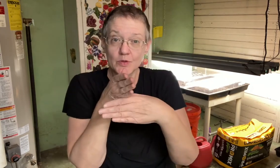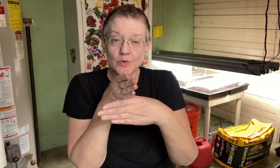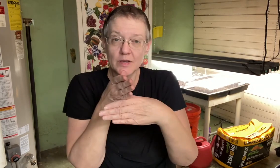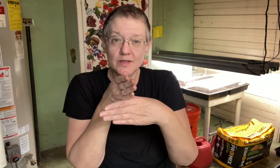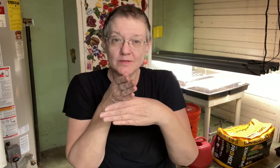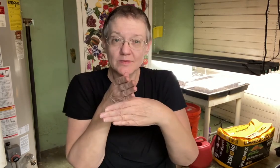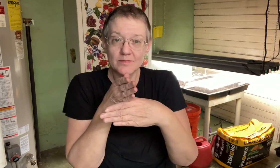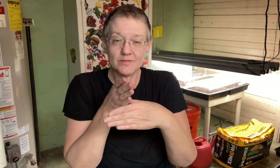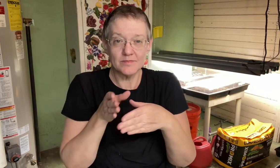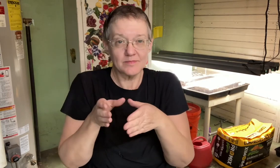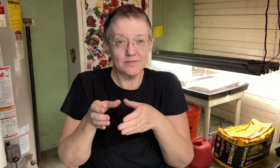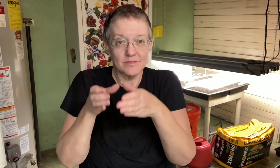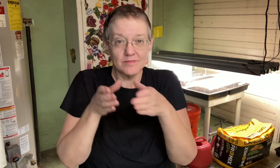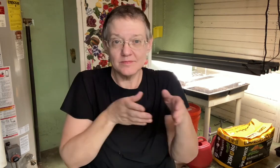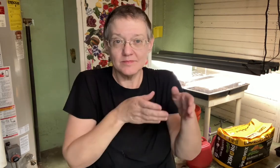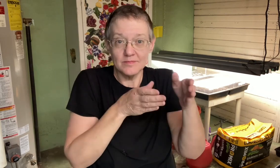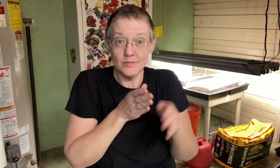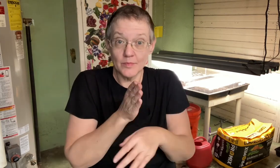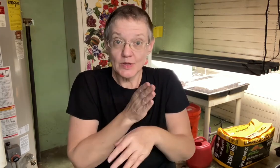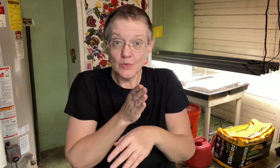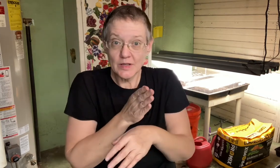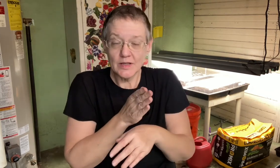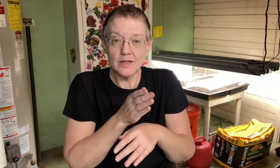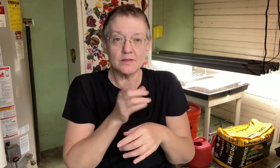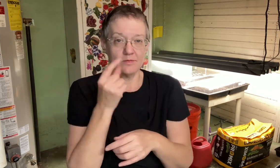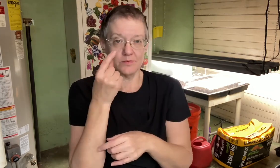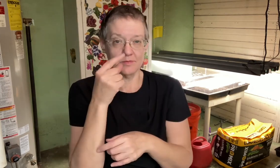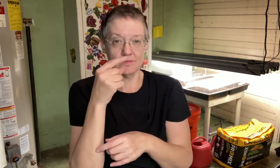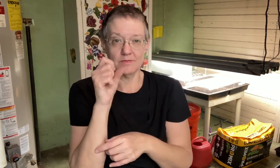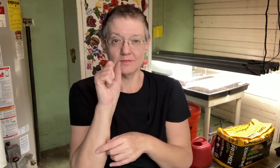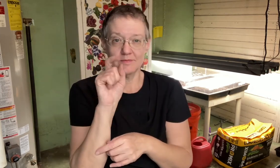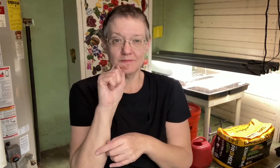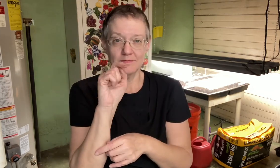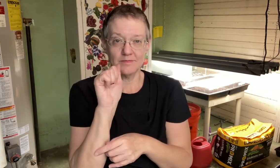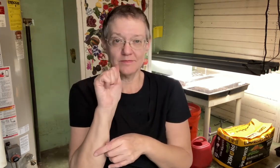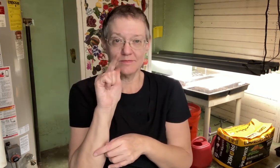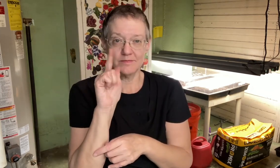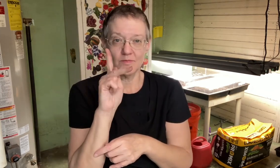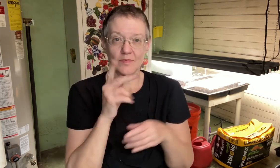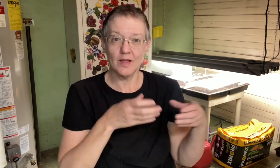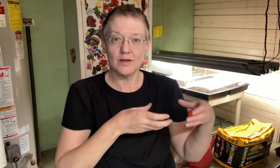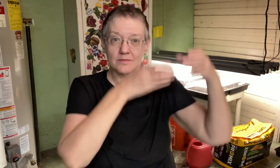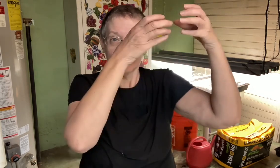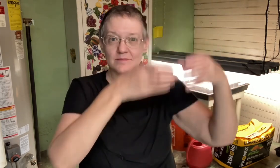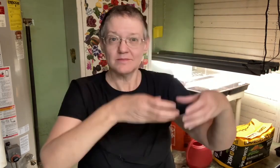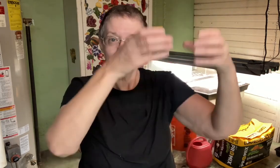the area between our rowhouse and the rowhouse next door, I have 4 green